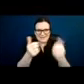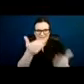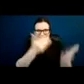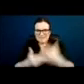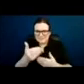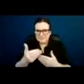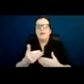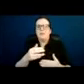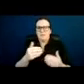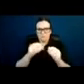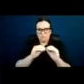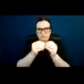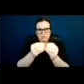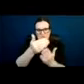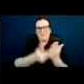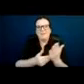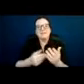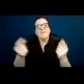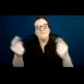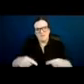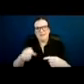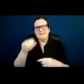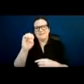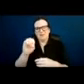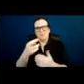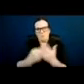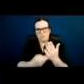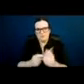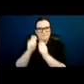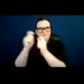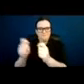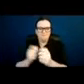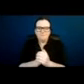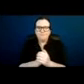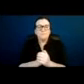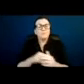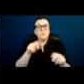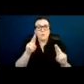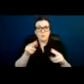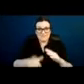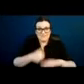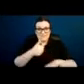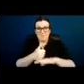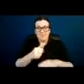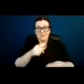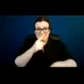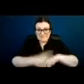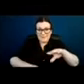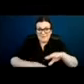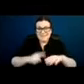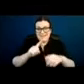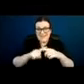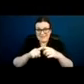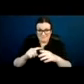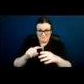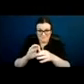informed the final State Report. The newly established Disability Participation and Consultation Network were also